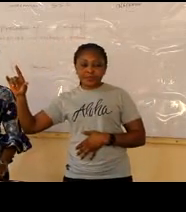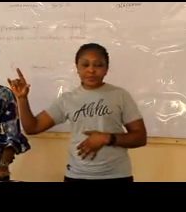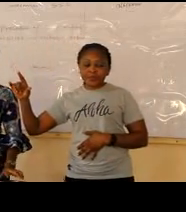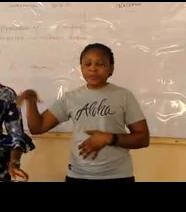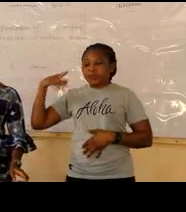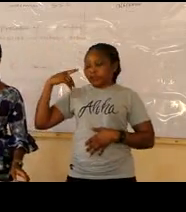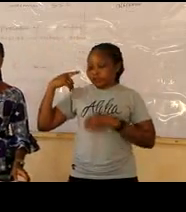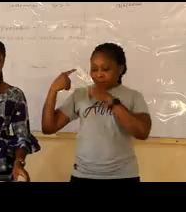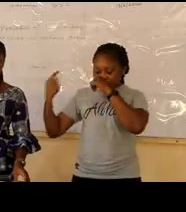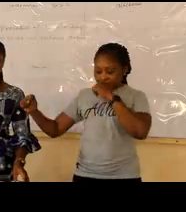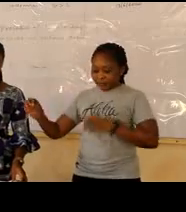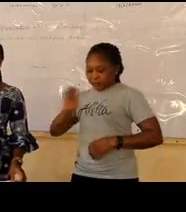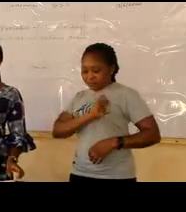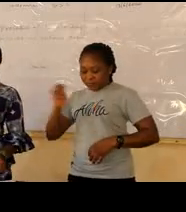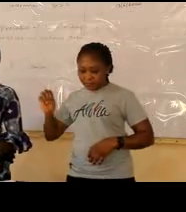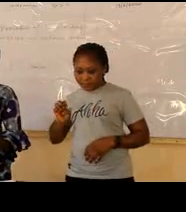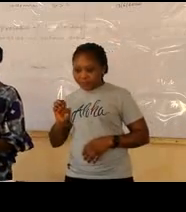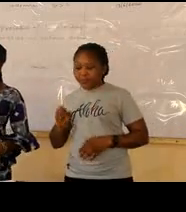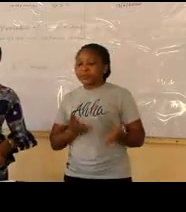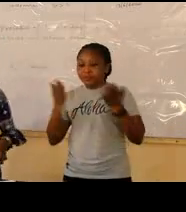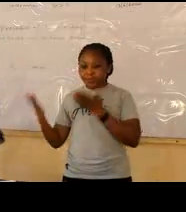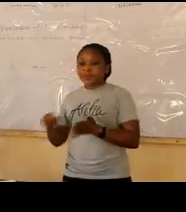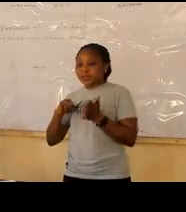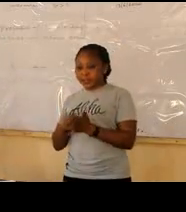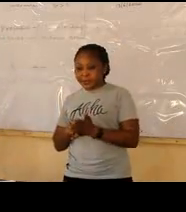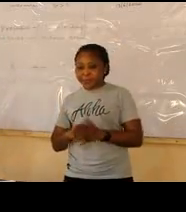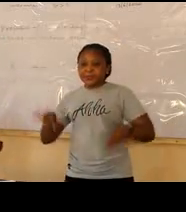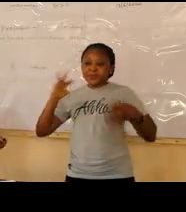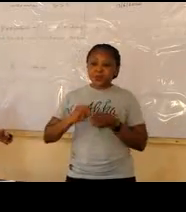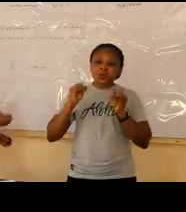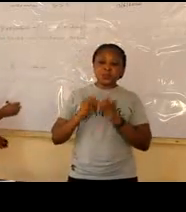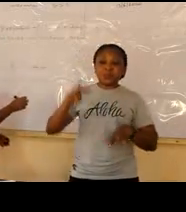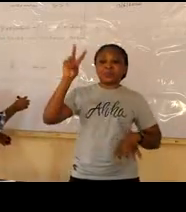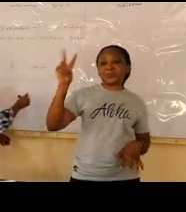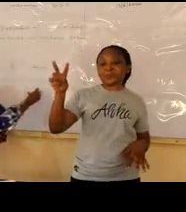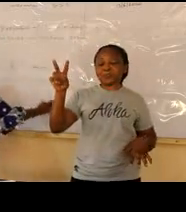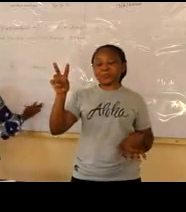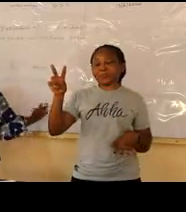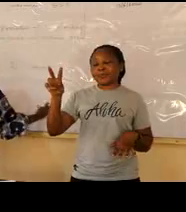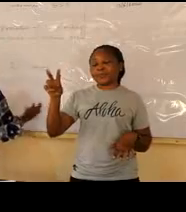arm of government. Then we talk about the private bill.